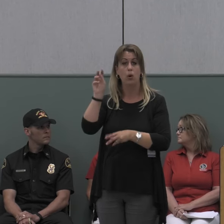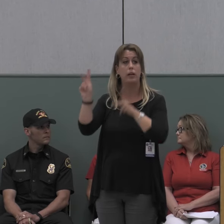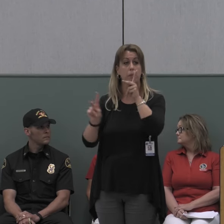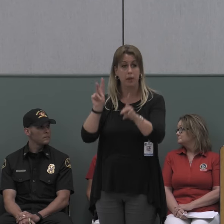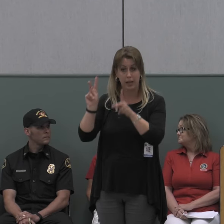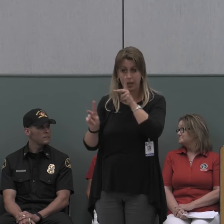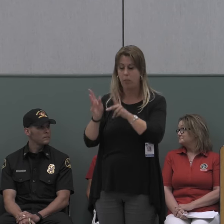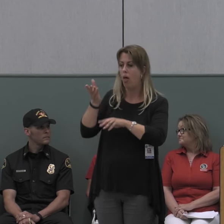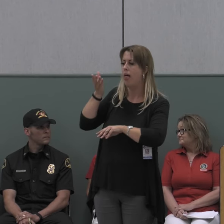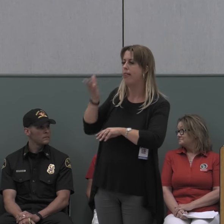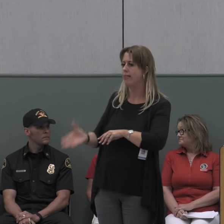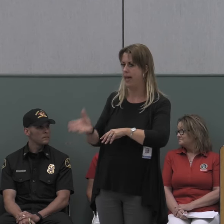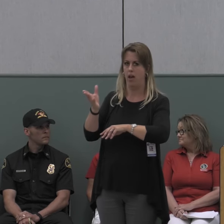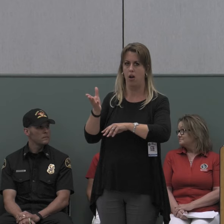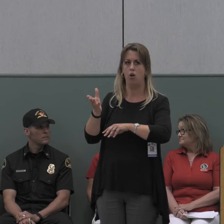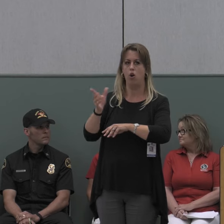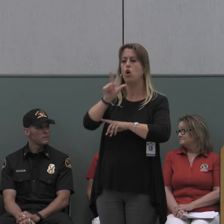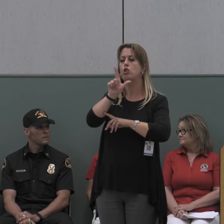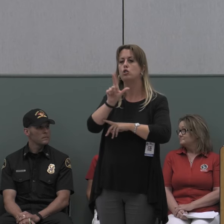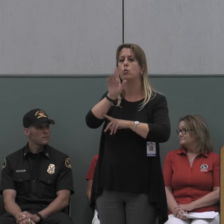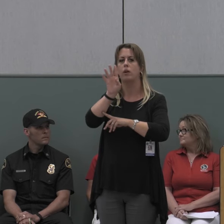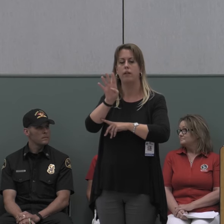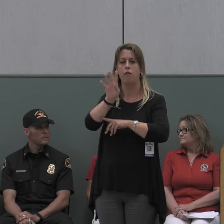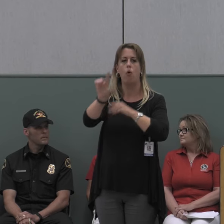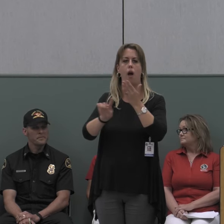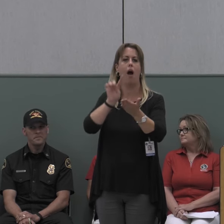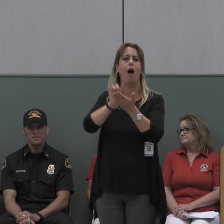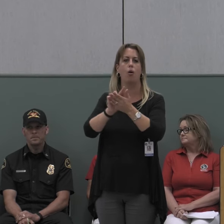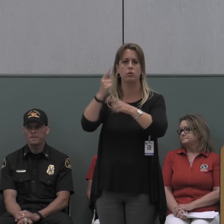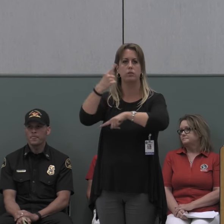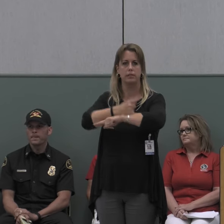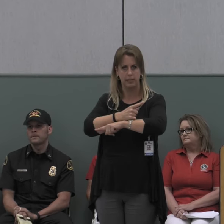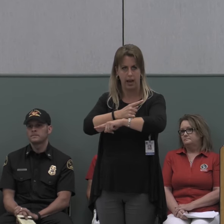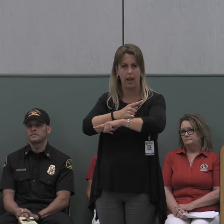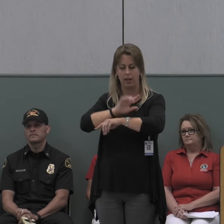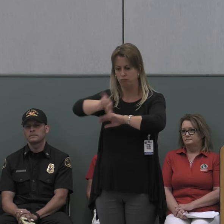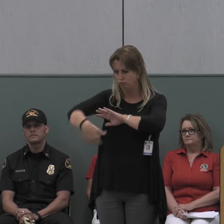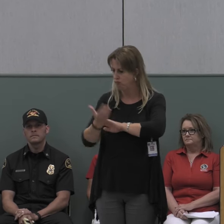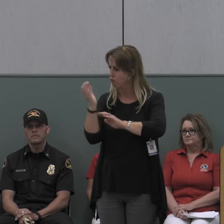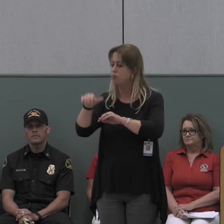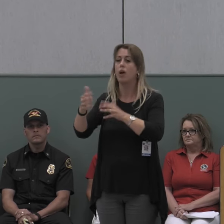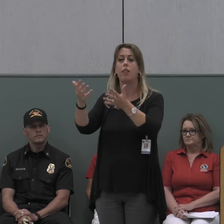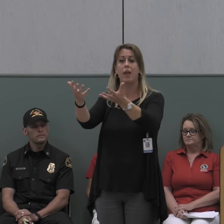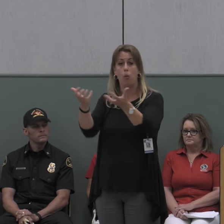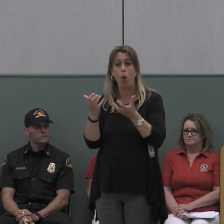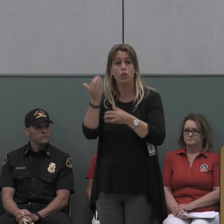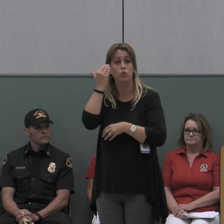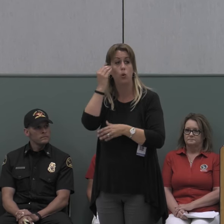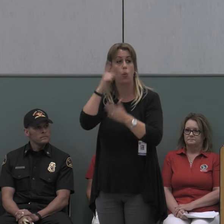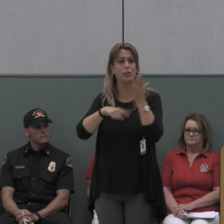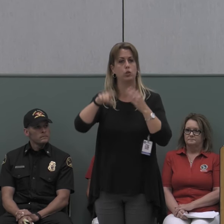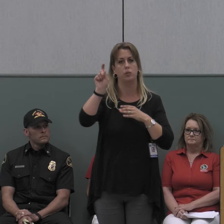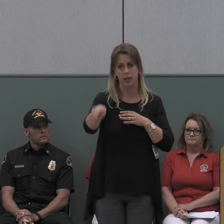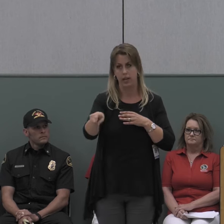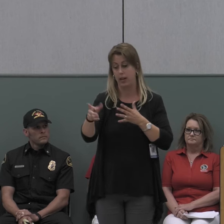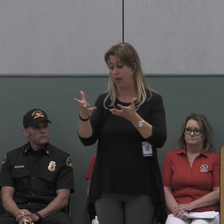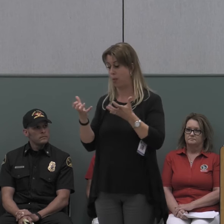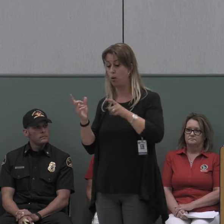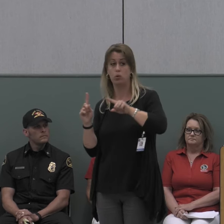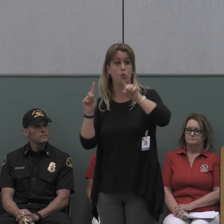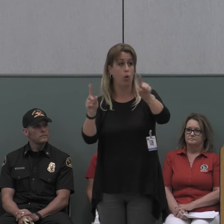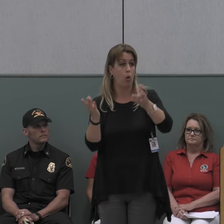around the clock, 24/7, who want to know what you need. and they want to get out there and deliver it to